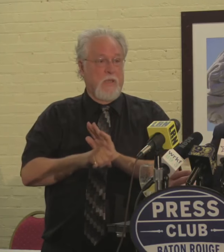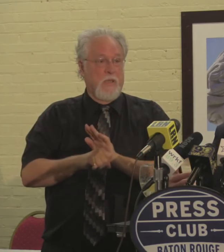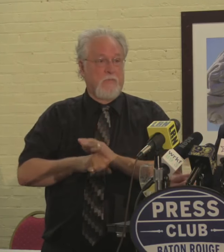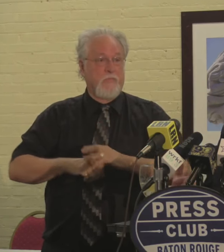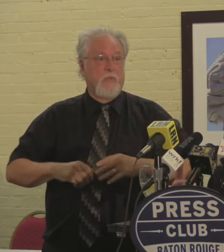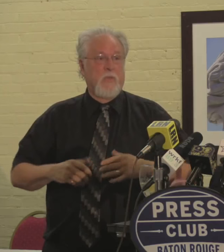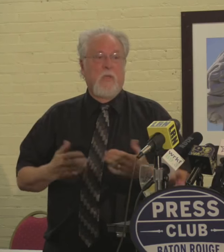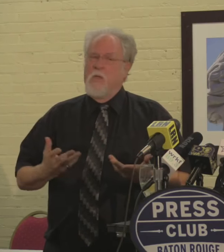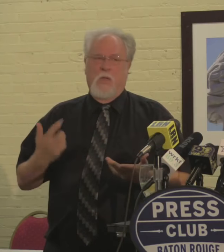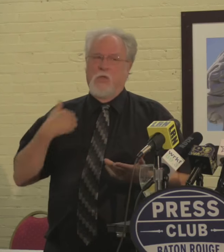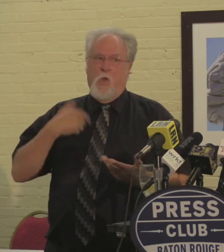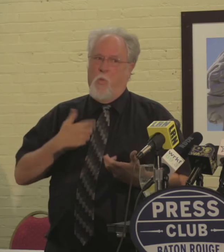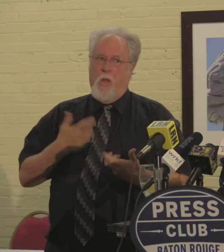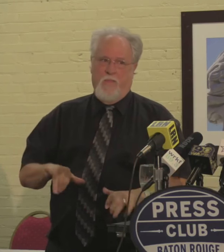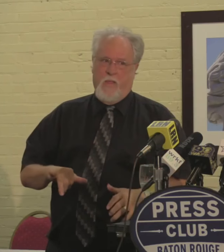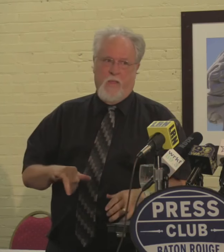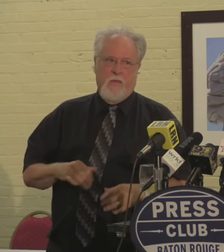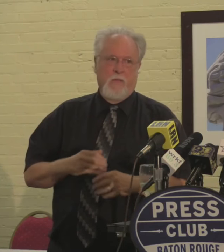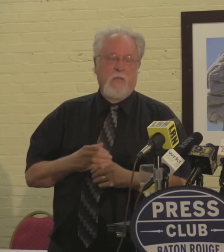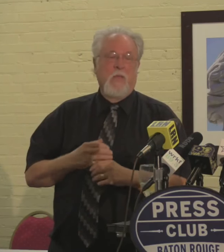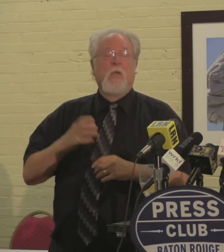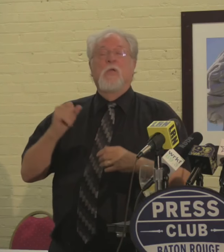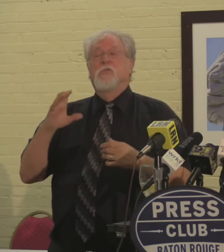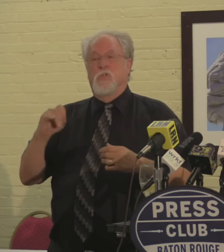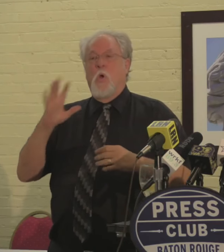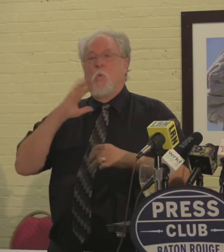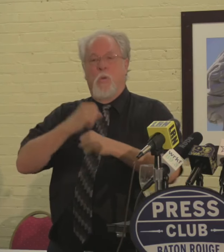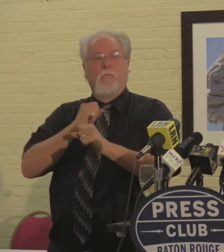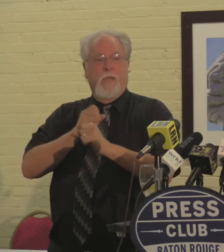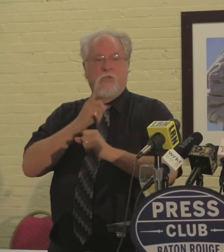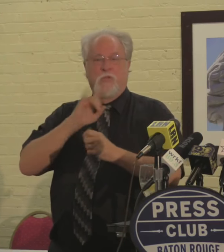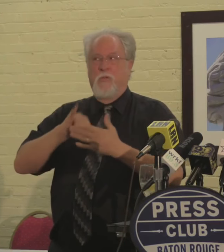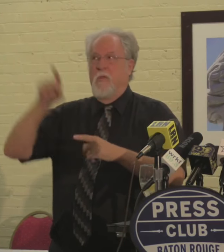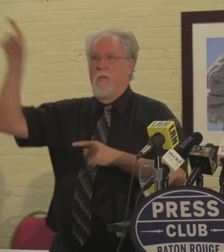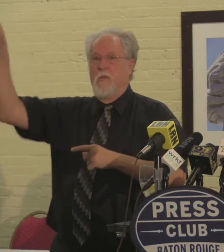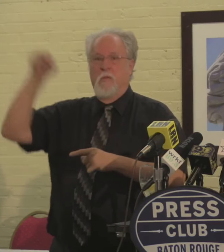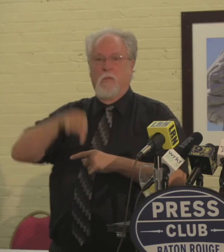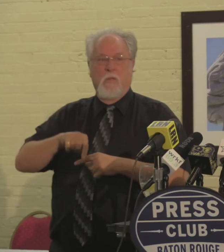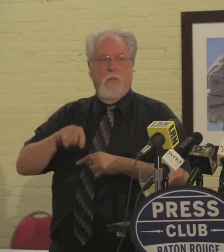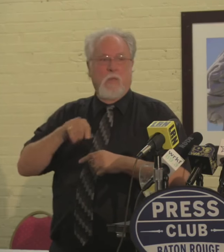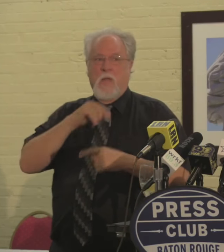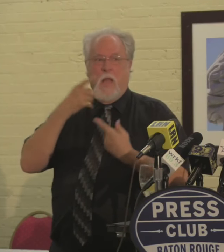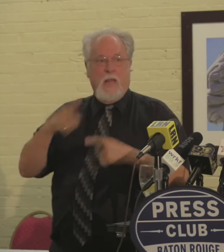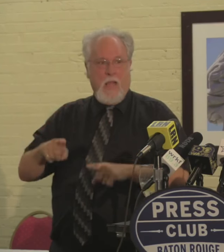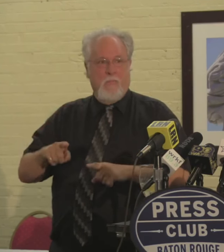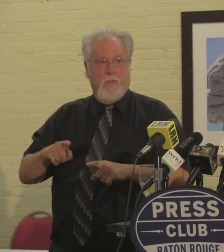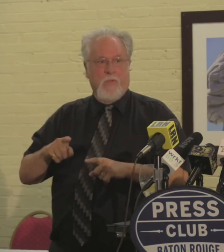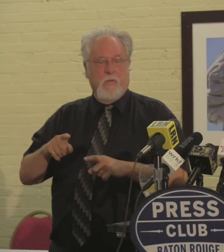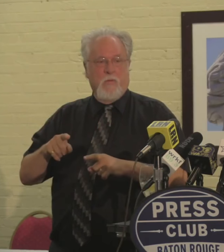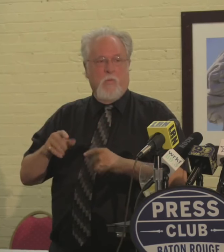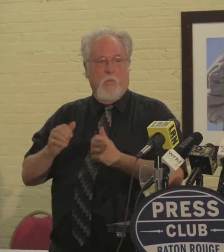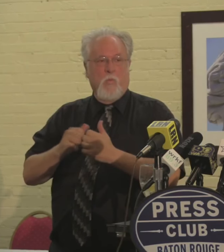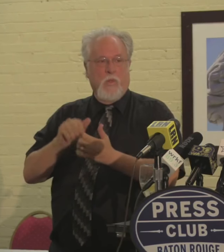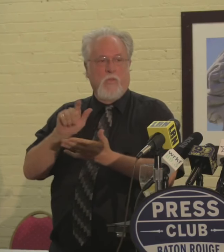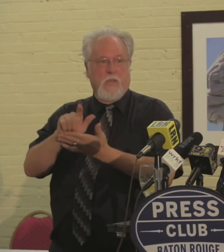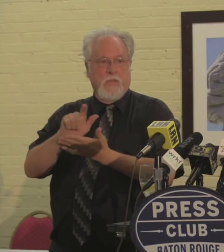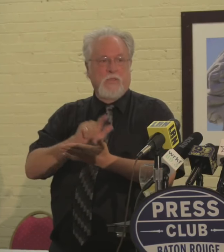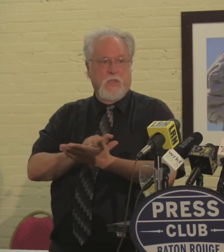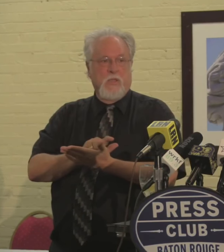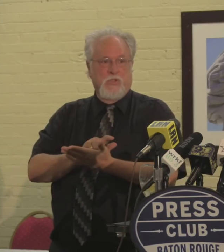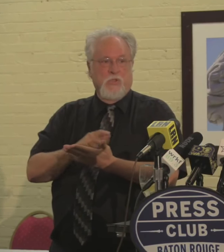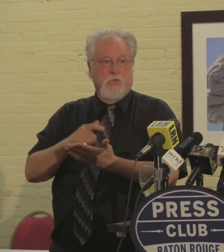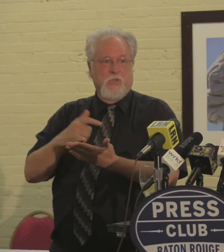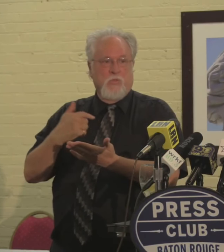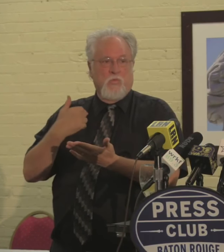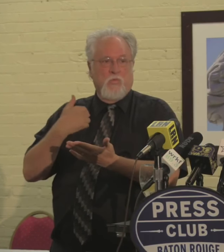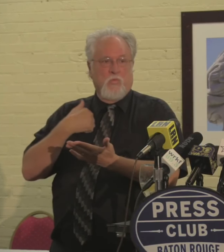time. So we don't want that to happen, and so we're going to make sure that that doesn't happen through legislation that we are